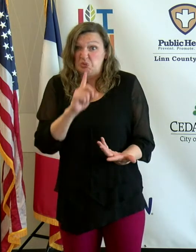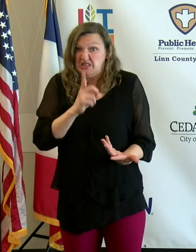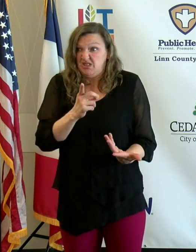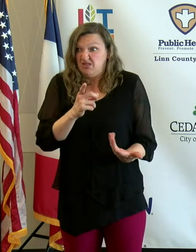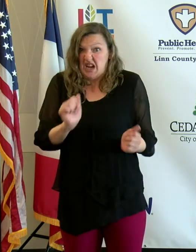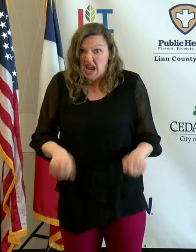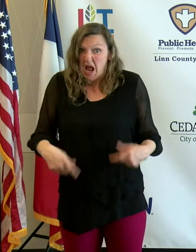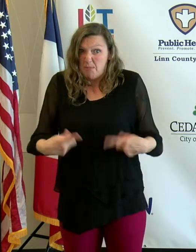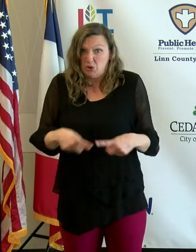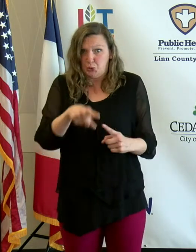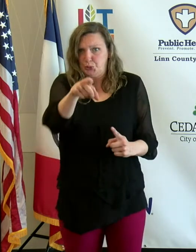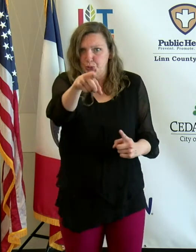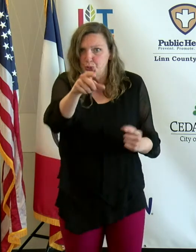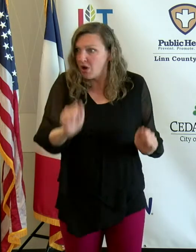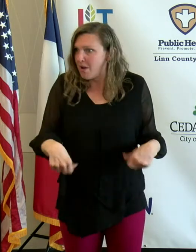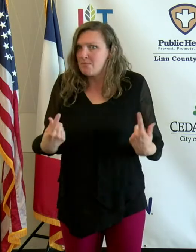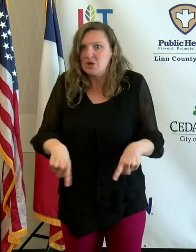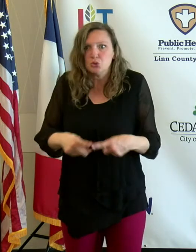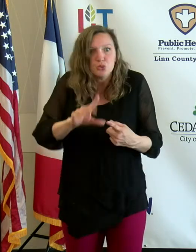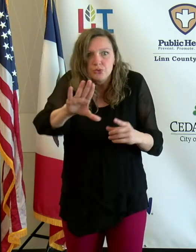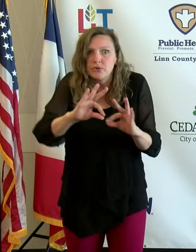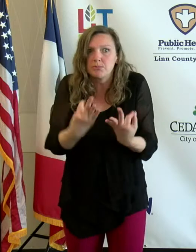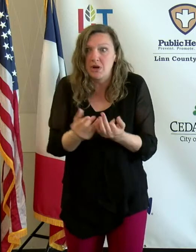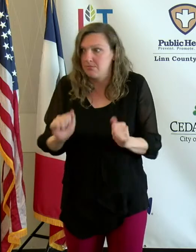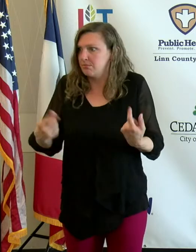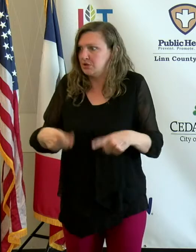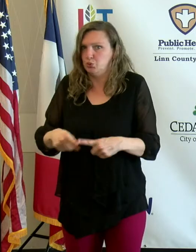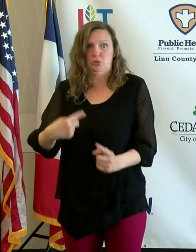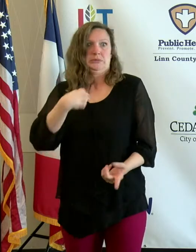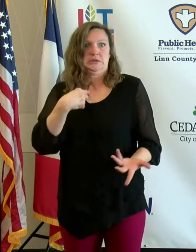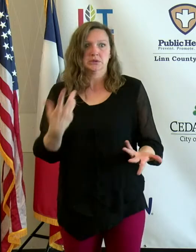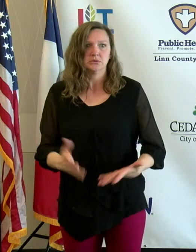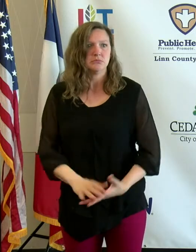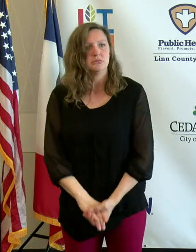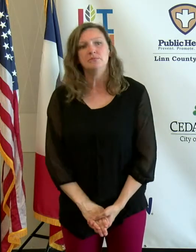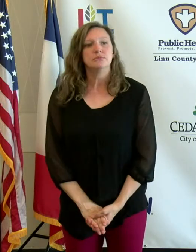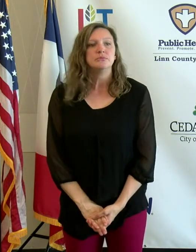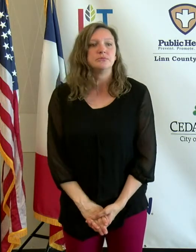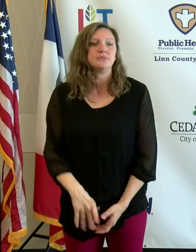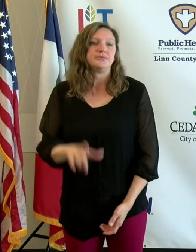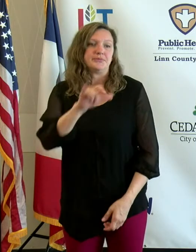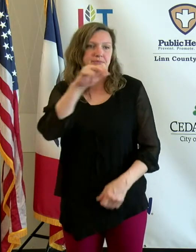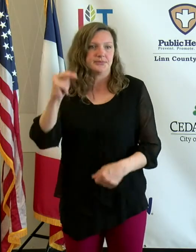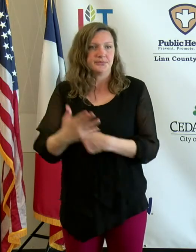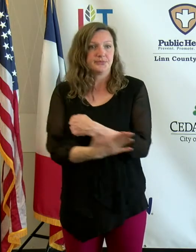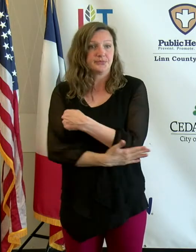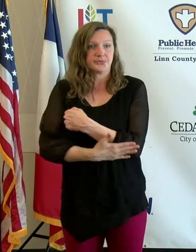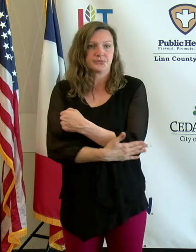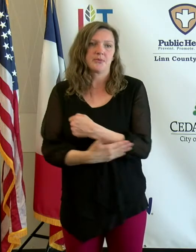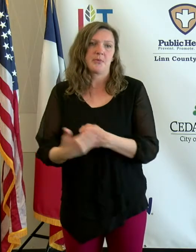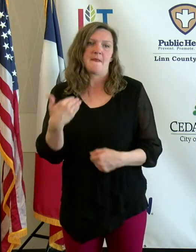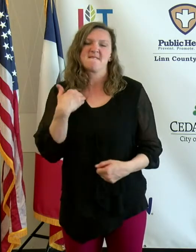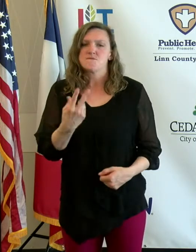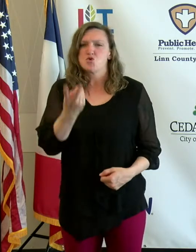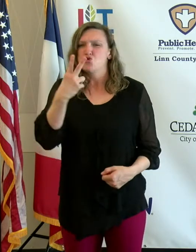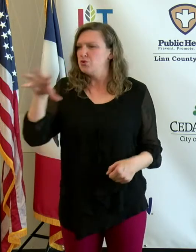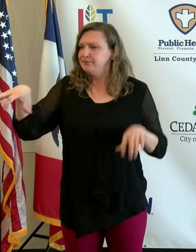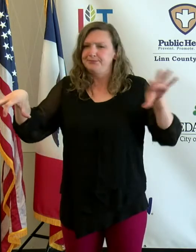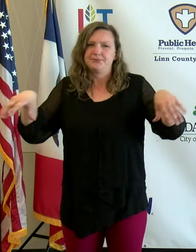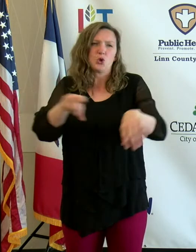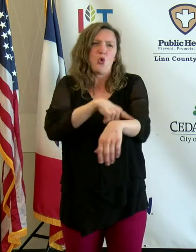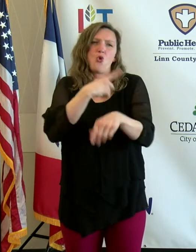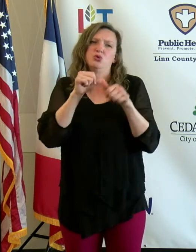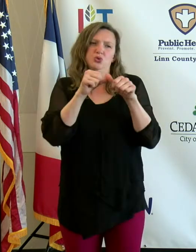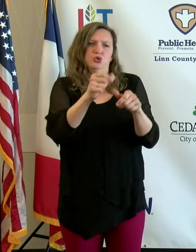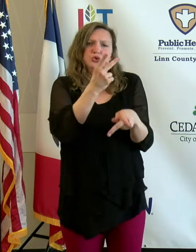We continue to follow up with 2 outbreaks at Linn County long-term care facilities. At Heritage Specialty